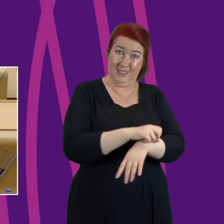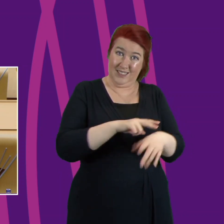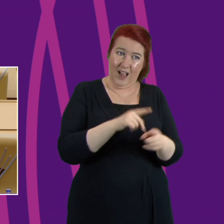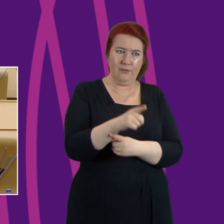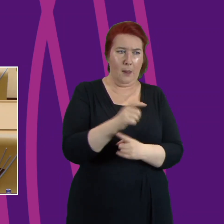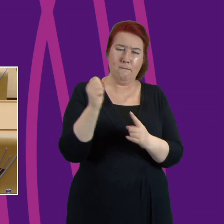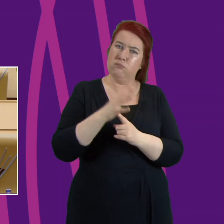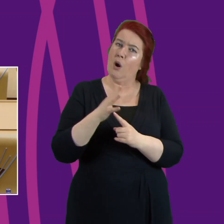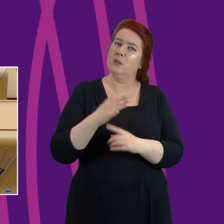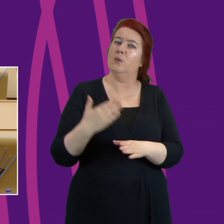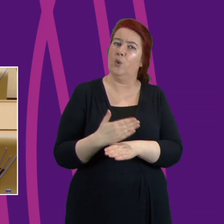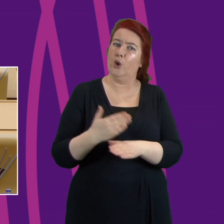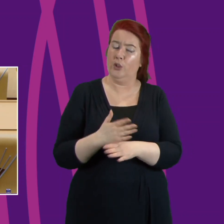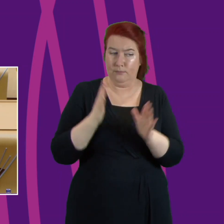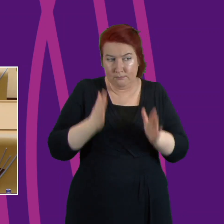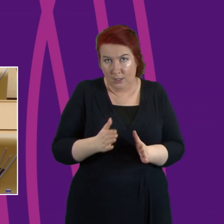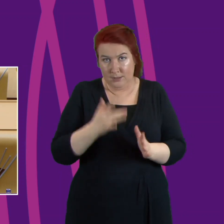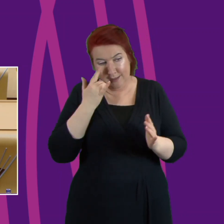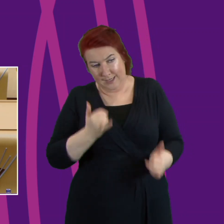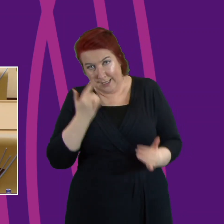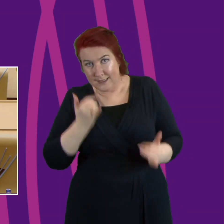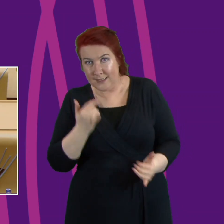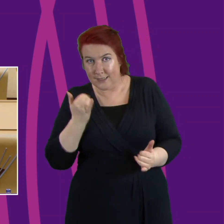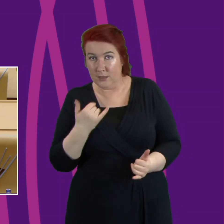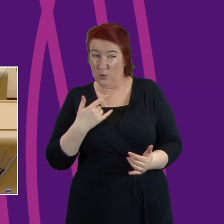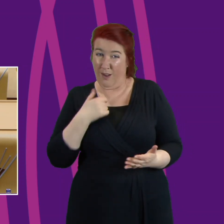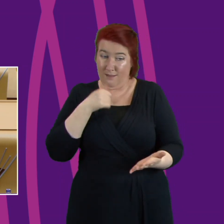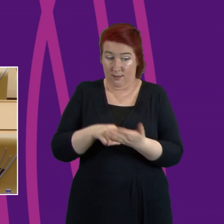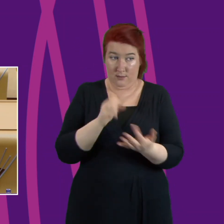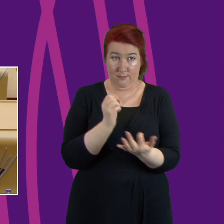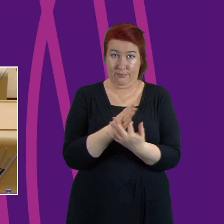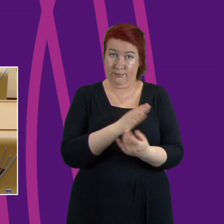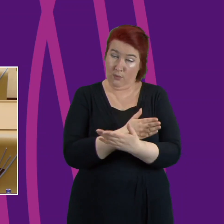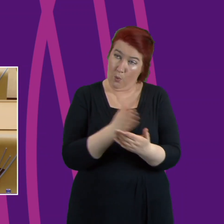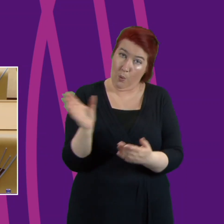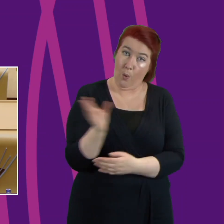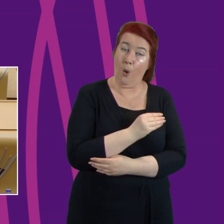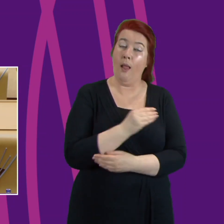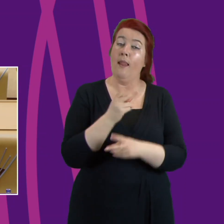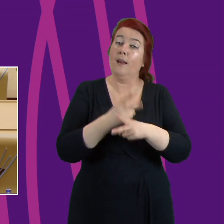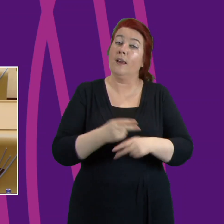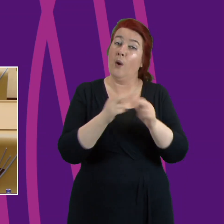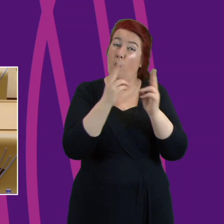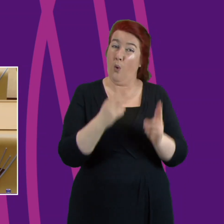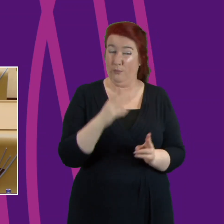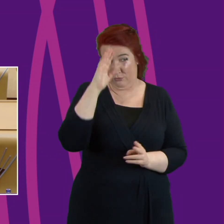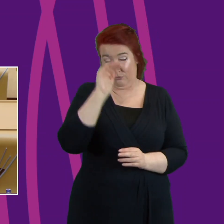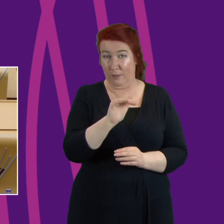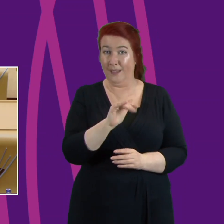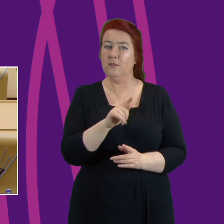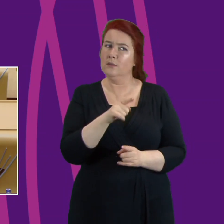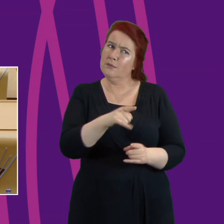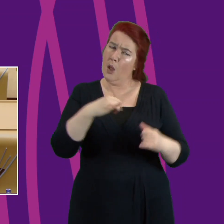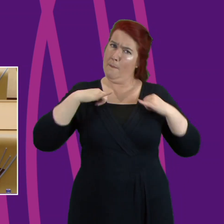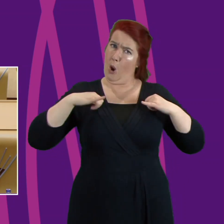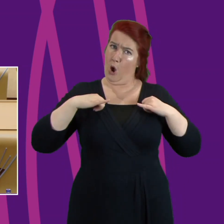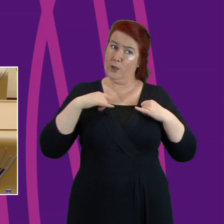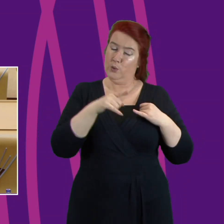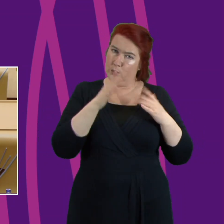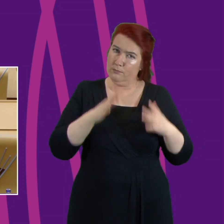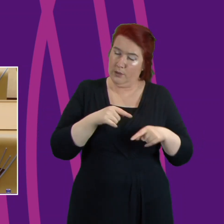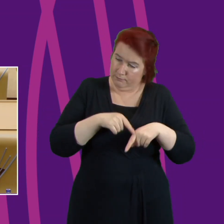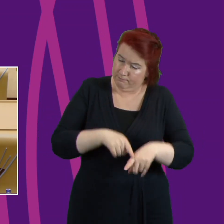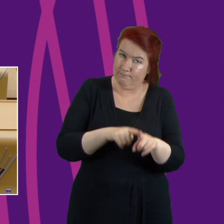written to all care homes reminding them of this and asking them to make sure that as employers they follow through where this testing